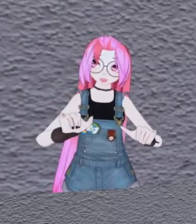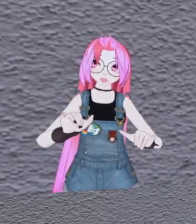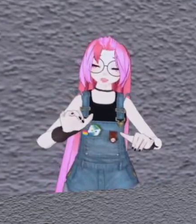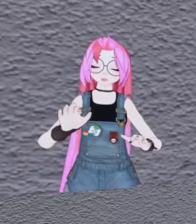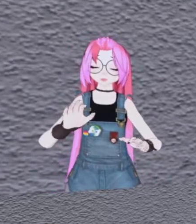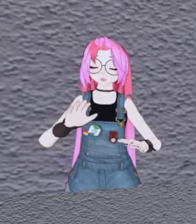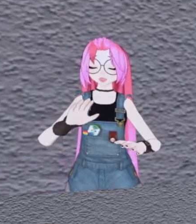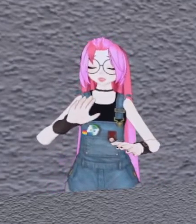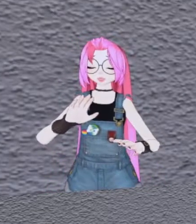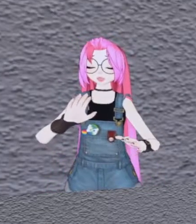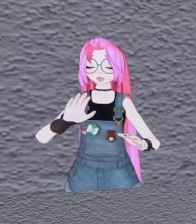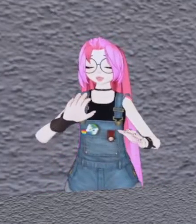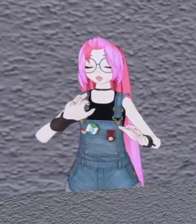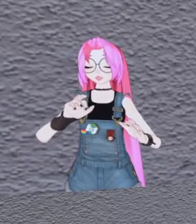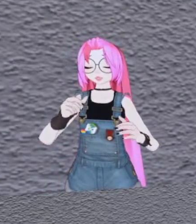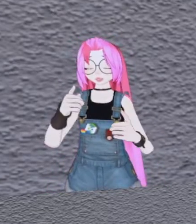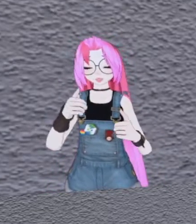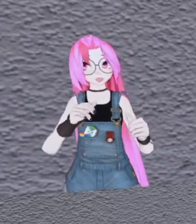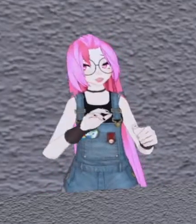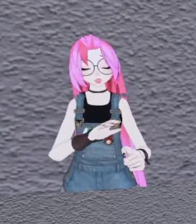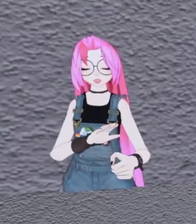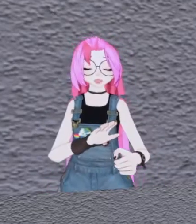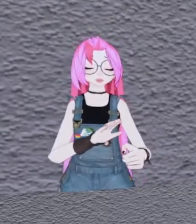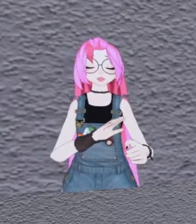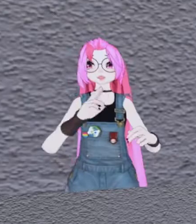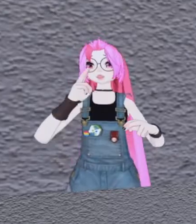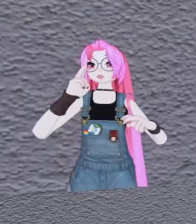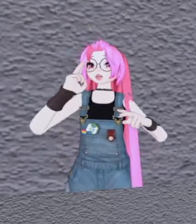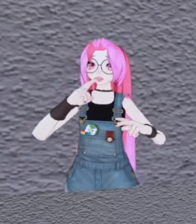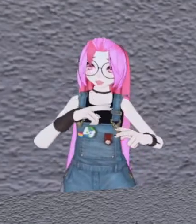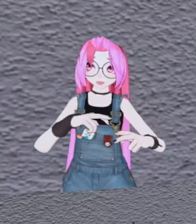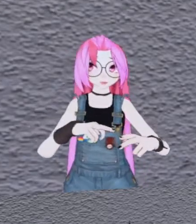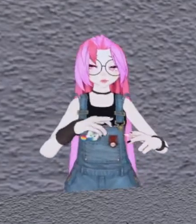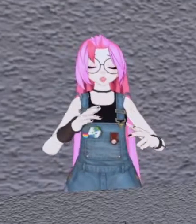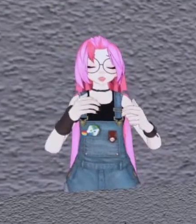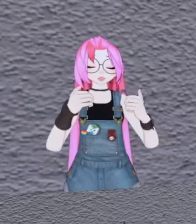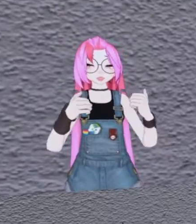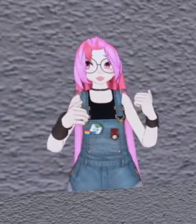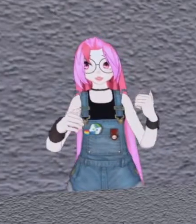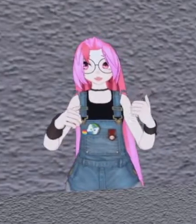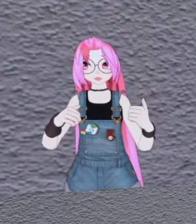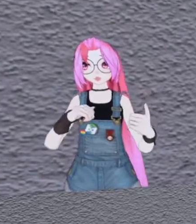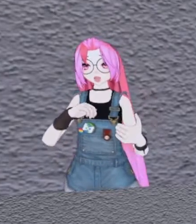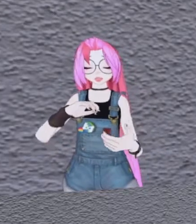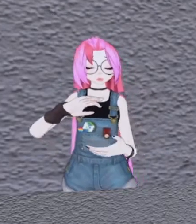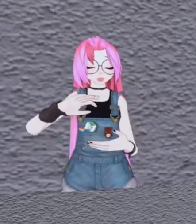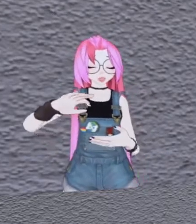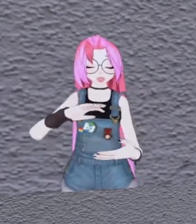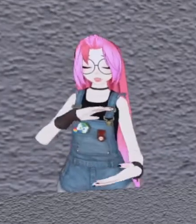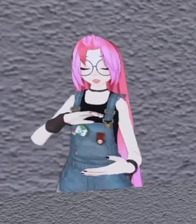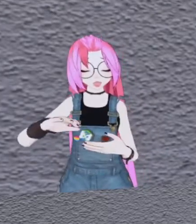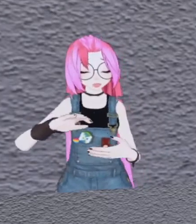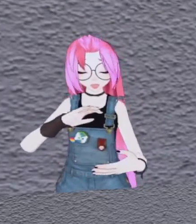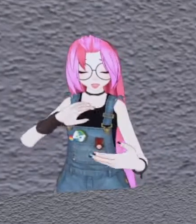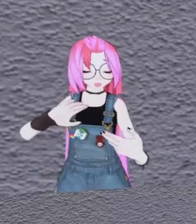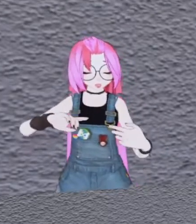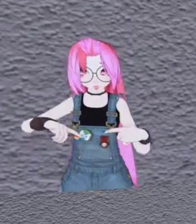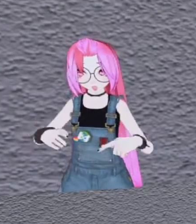has the most stressful, most fun, most like hard laughing until your ribs